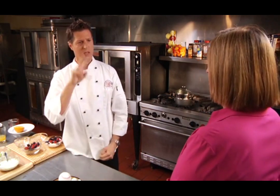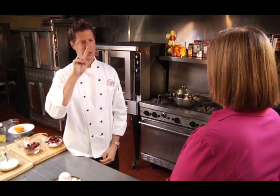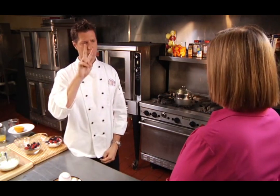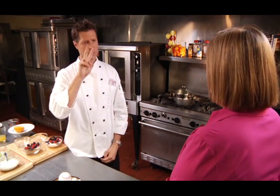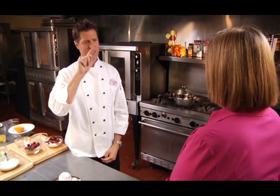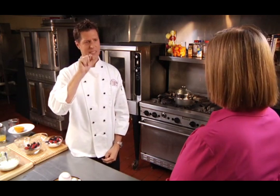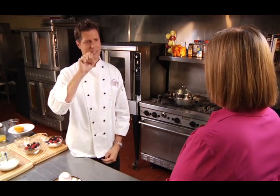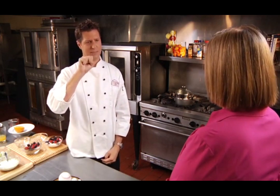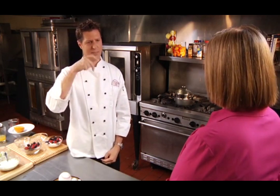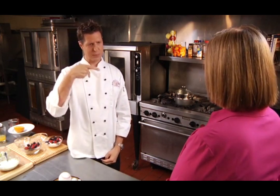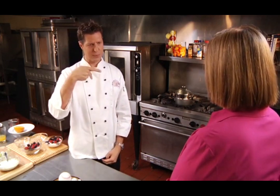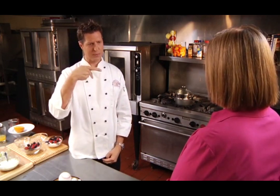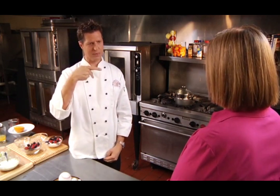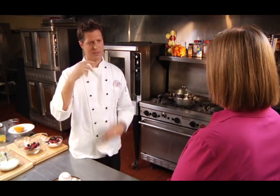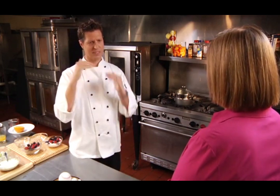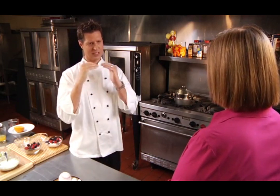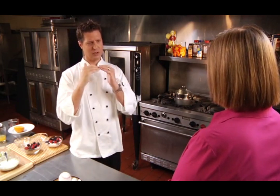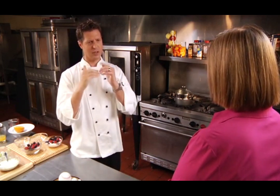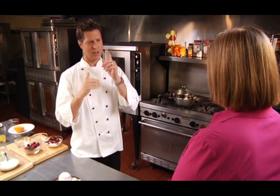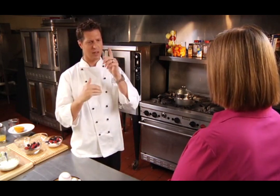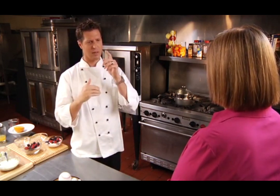2 tablespoons equals a ping pong ball.